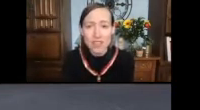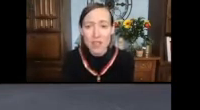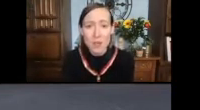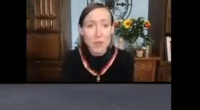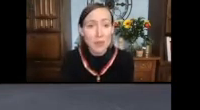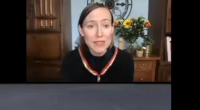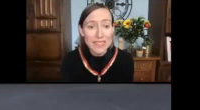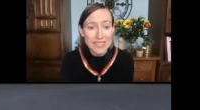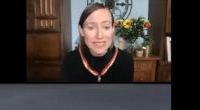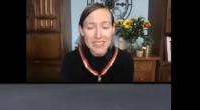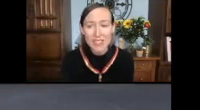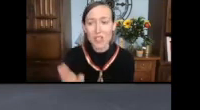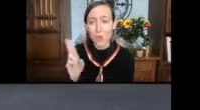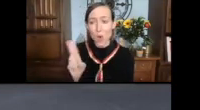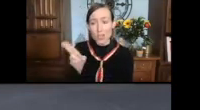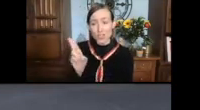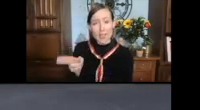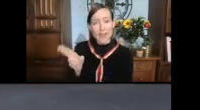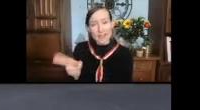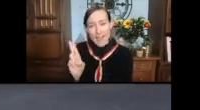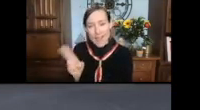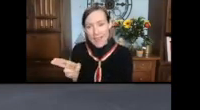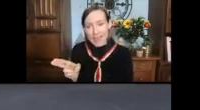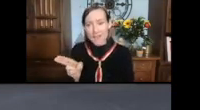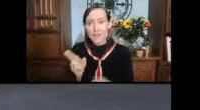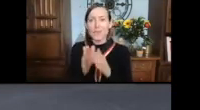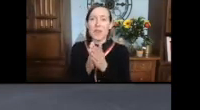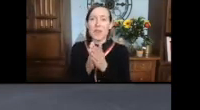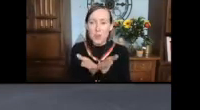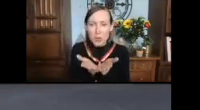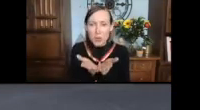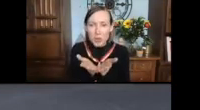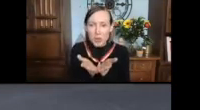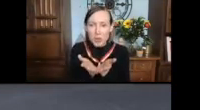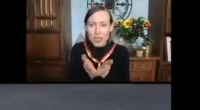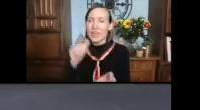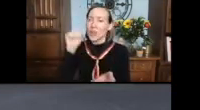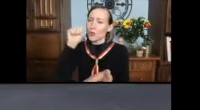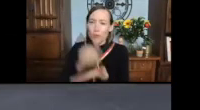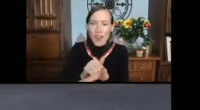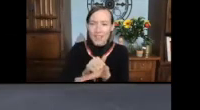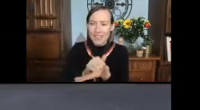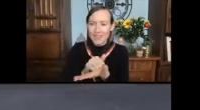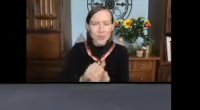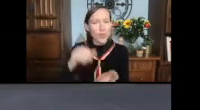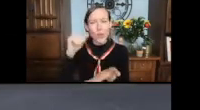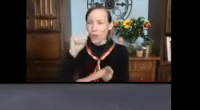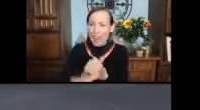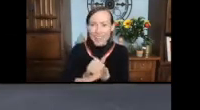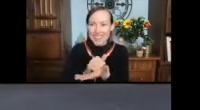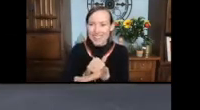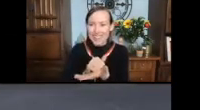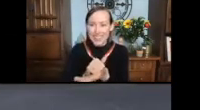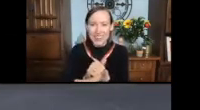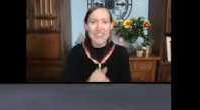these, but please, you can watch again and book. Correct.